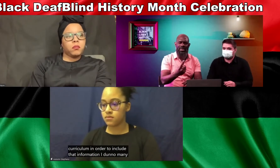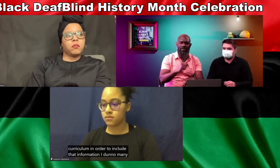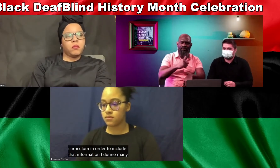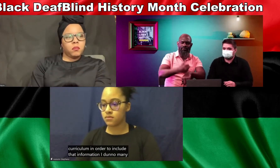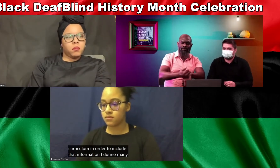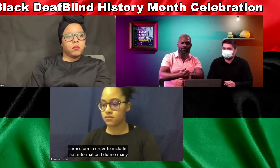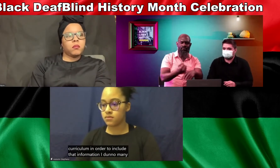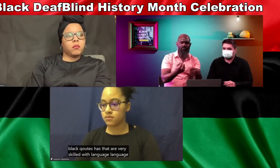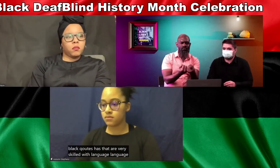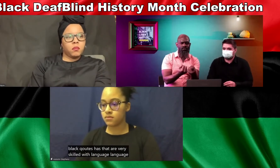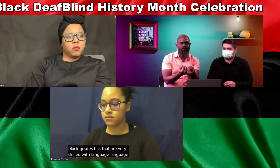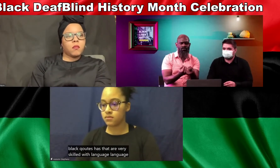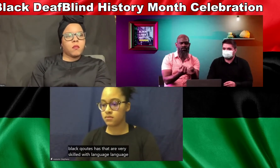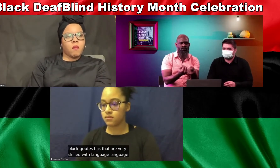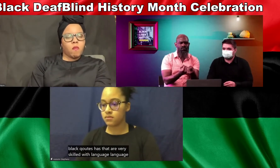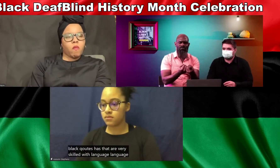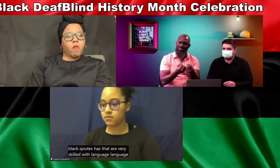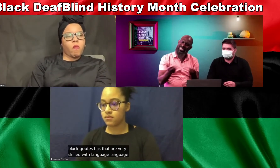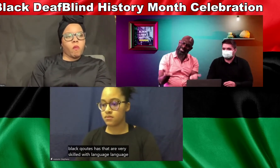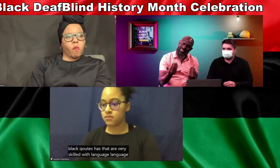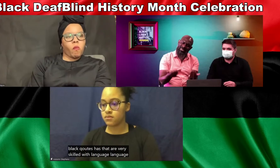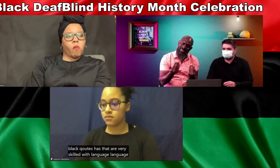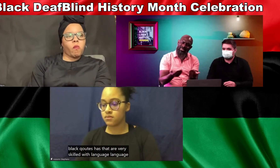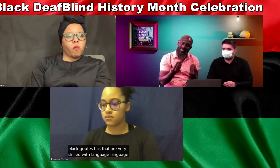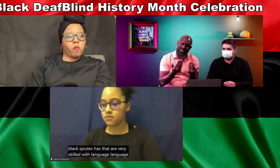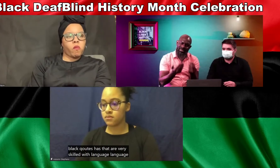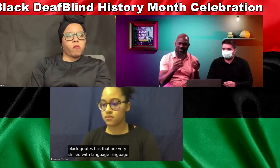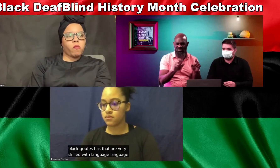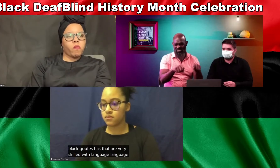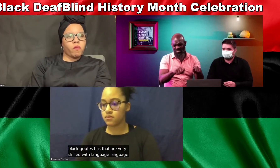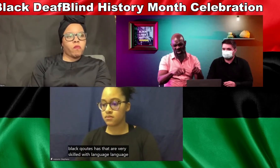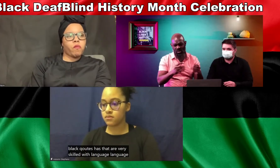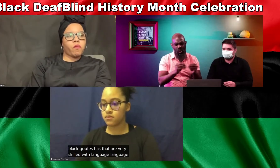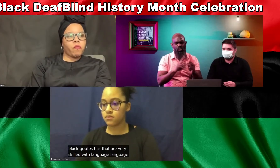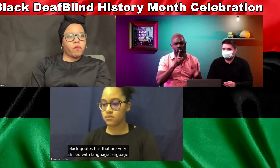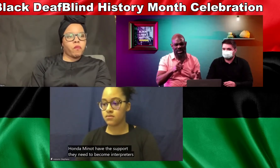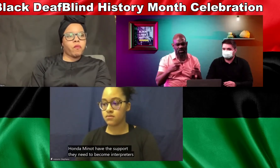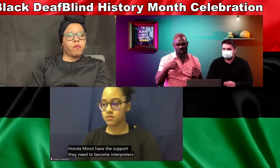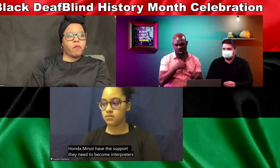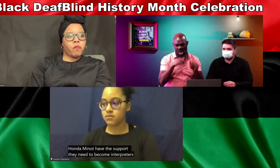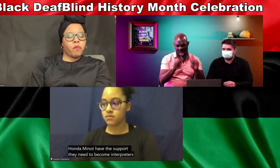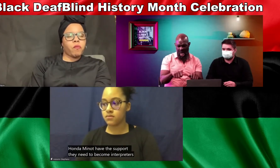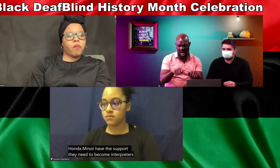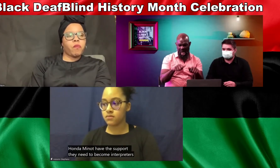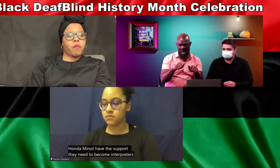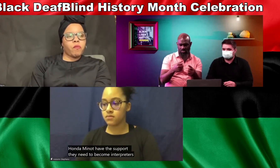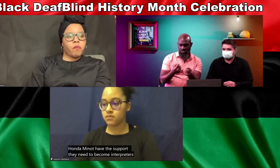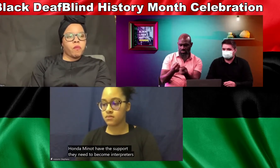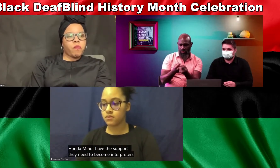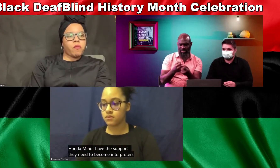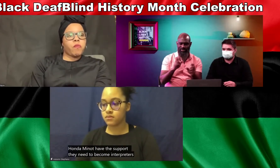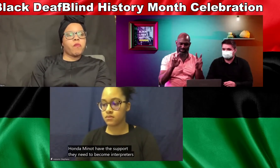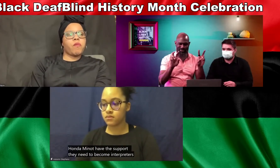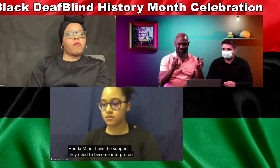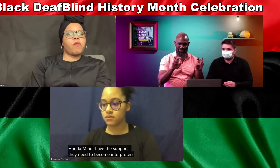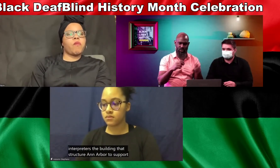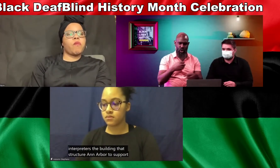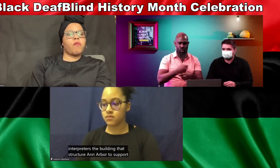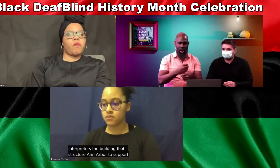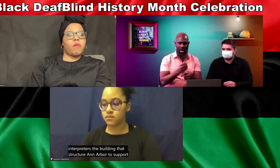that might not have the support they need to become interpreters. So building that structure in order to support interpreters to gain